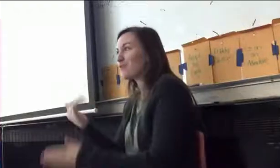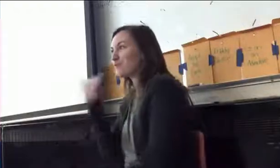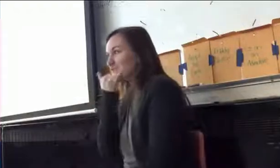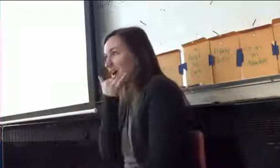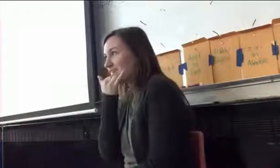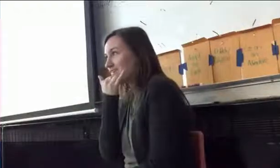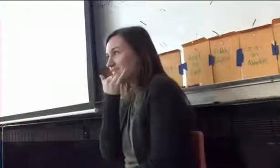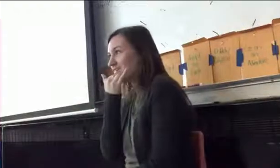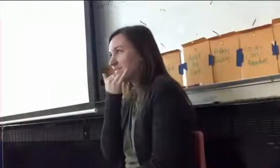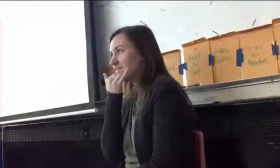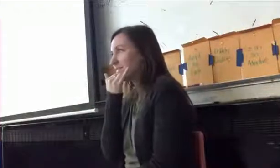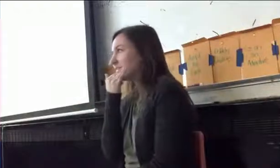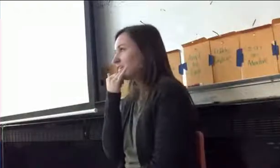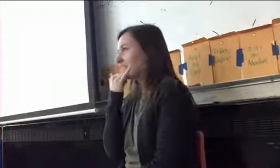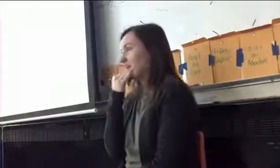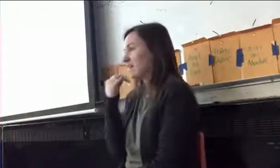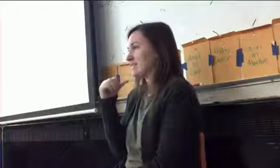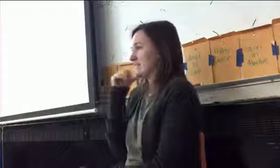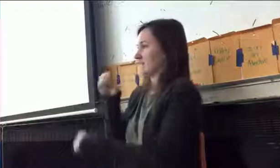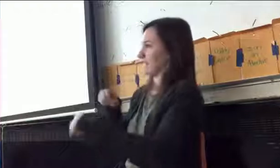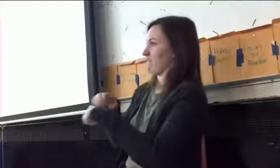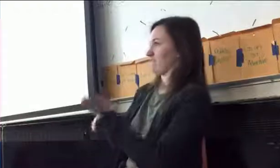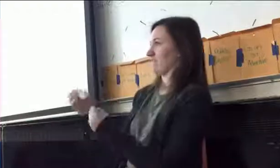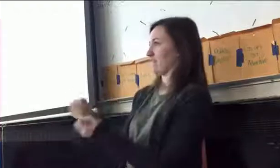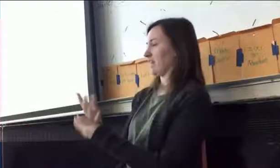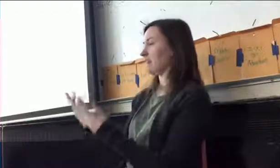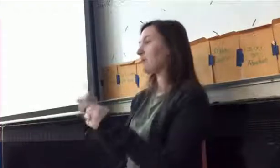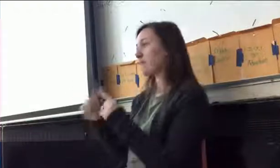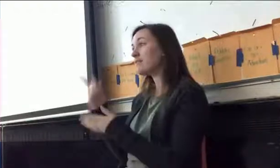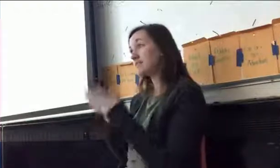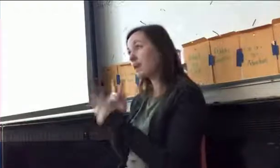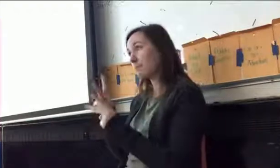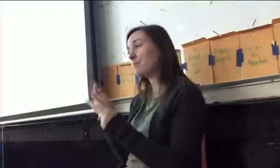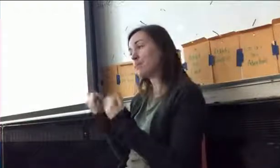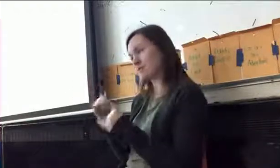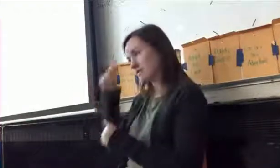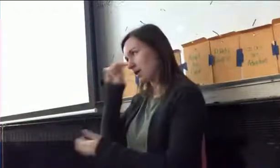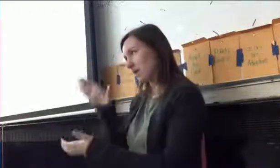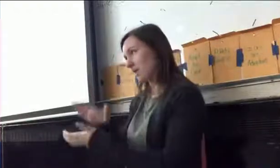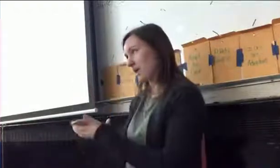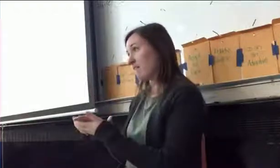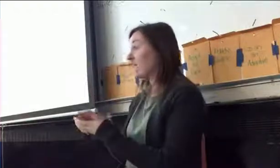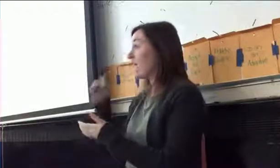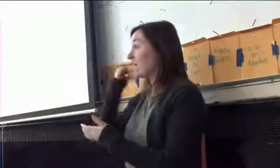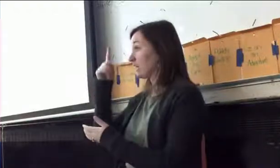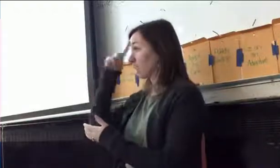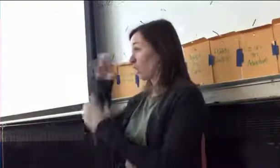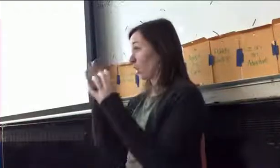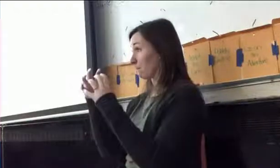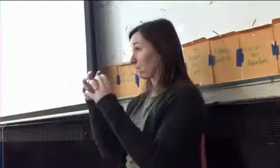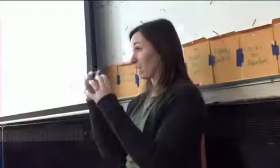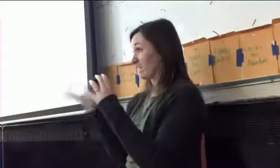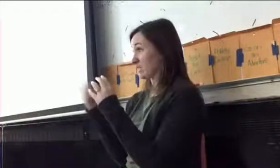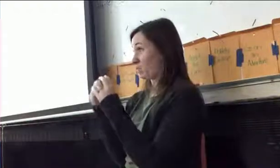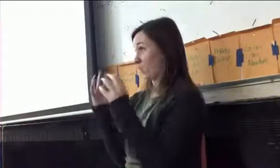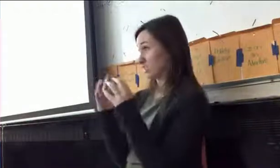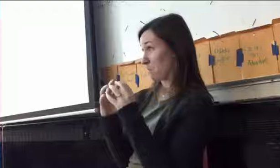isn't naturally smaller because of your skull shape. Just so you know. Also, a smaller brain does not mean you are not as smart as somebody